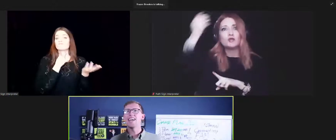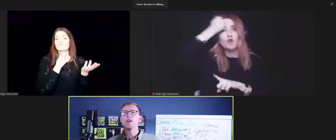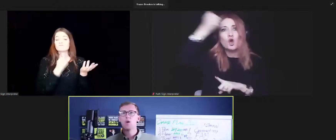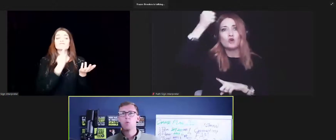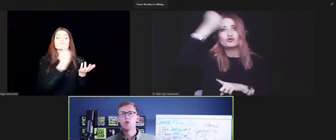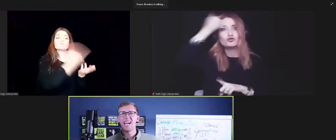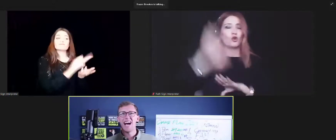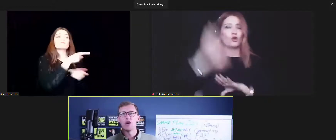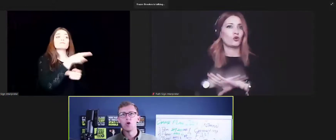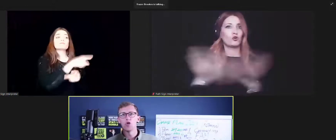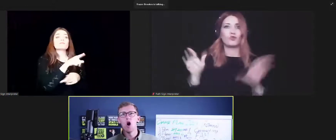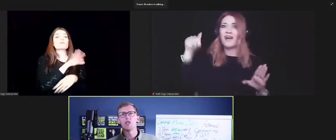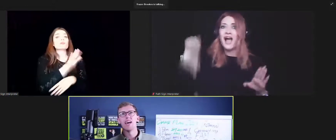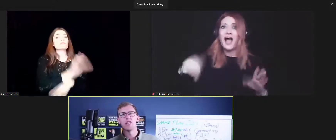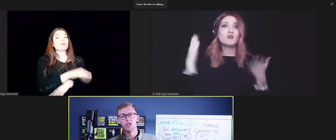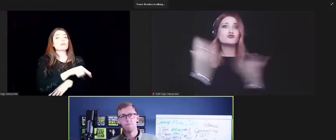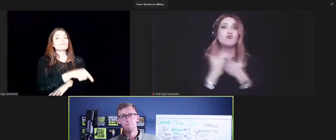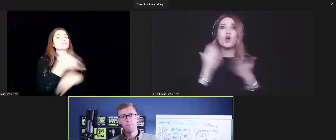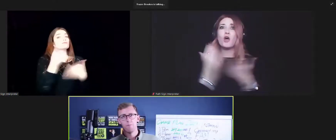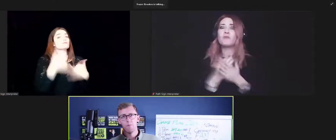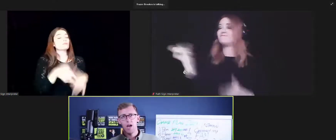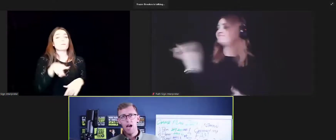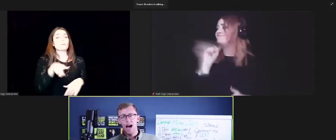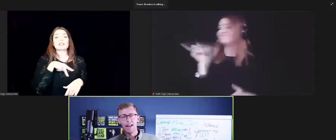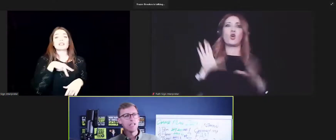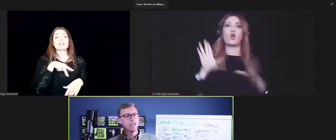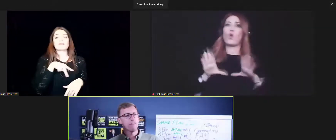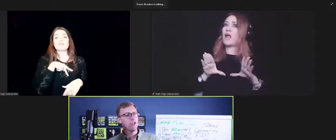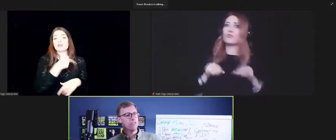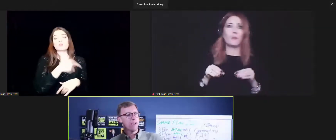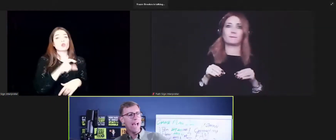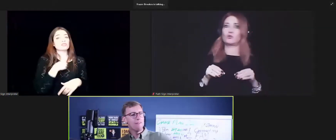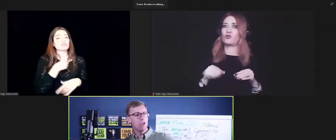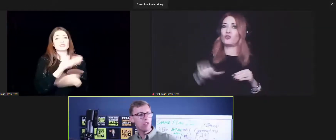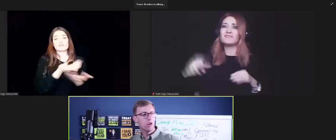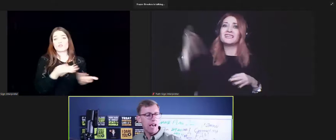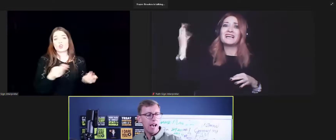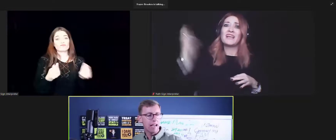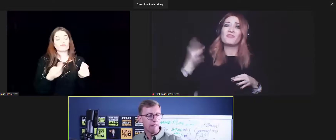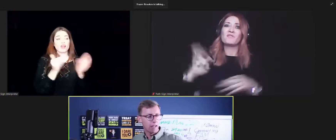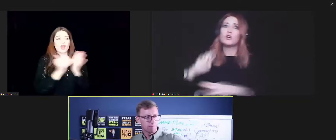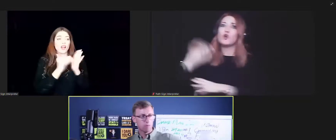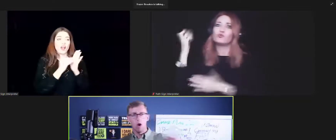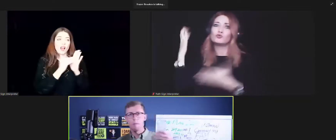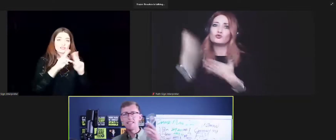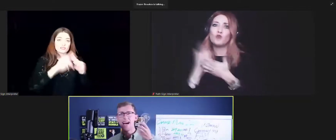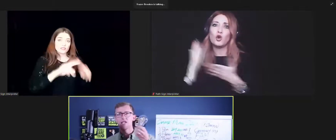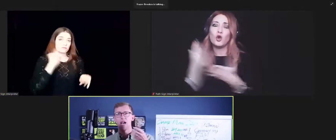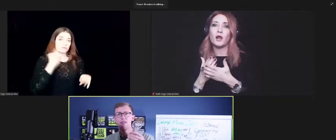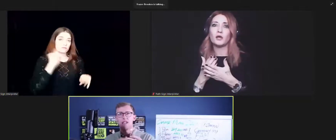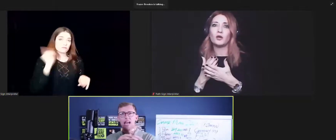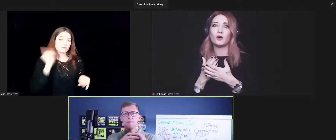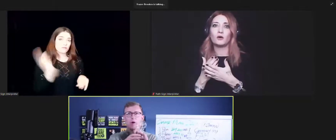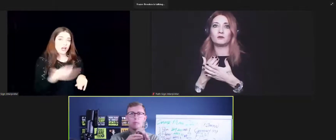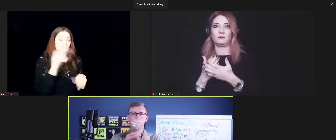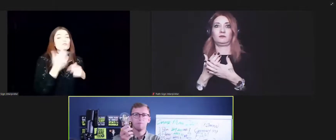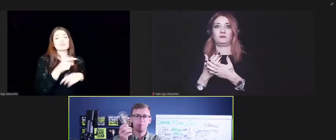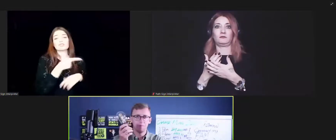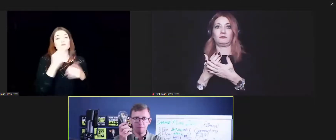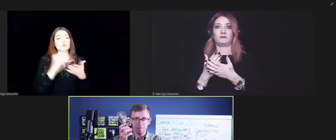guy was a guy called Thomas Edison. And here's the funny thing. Every single day on my desk, I have a light